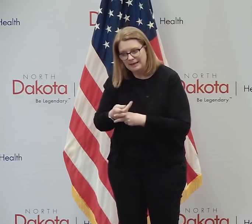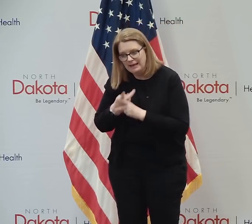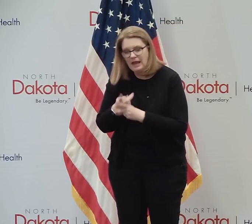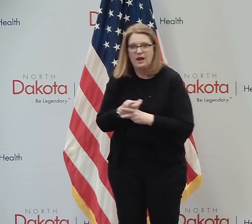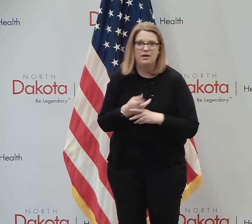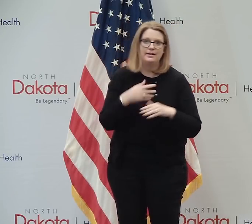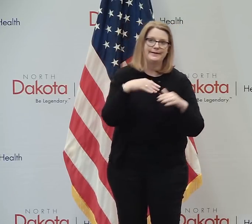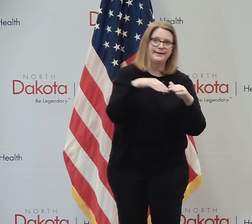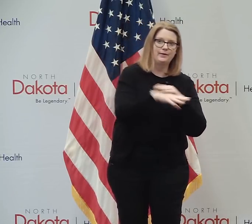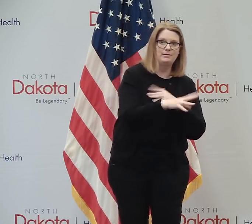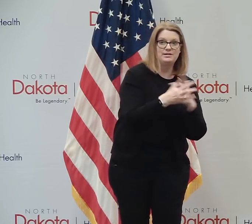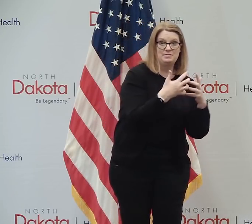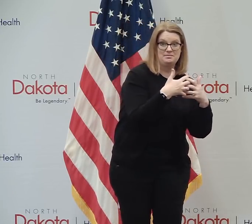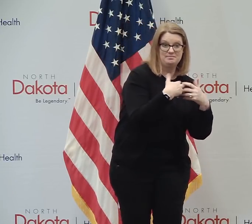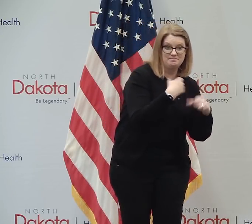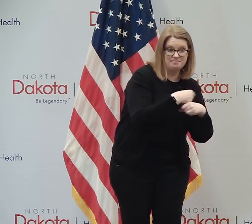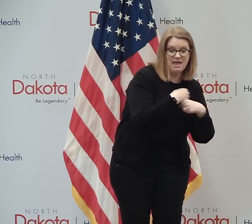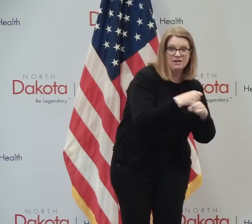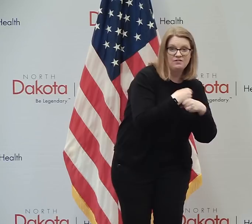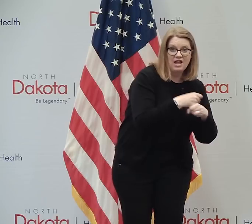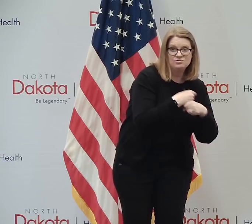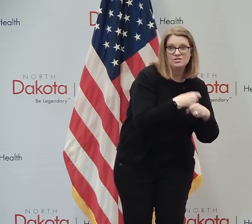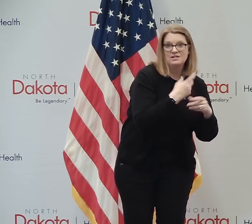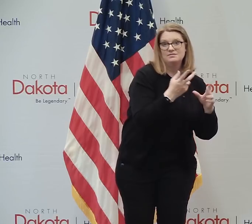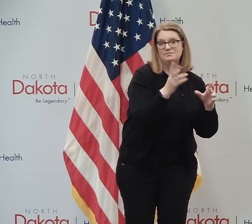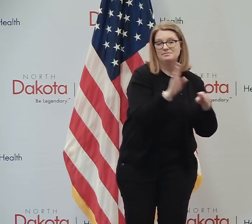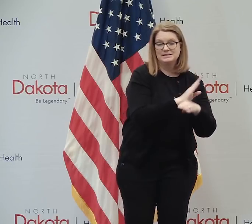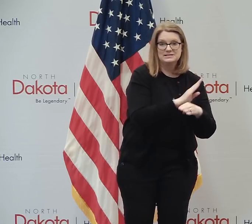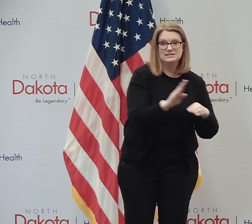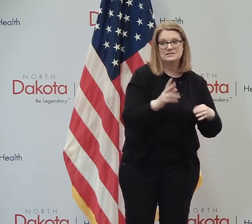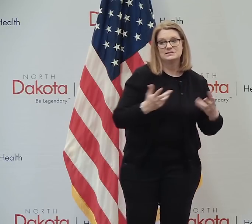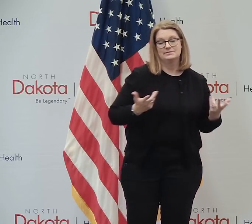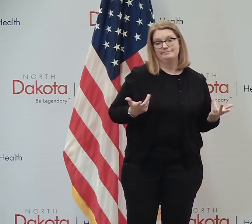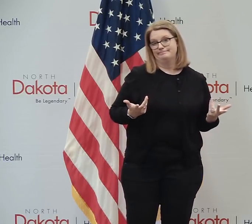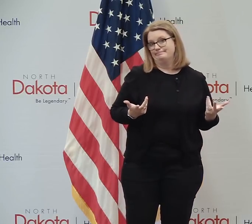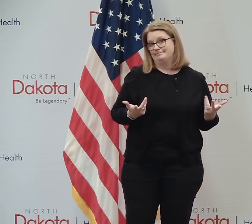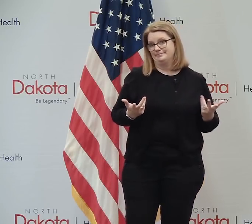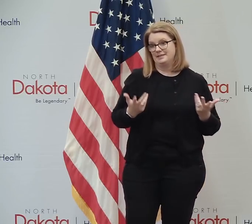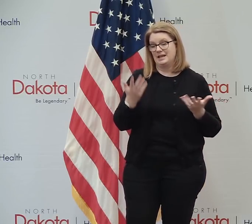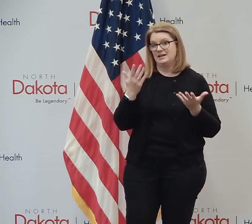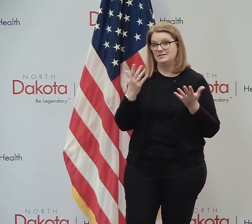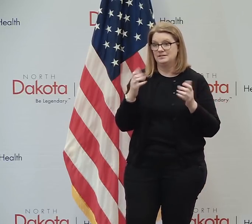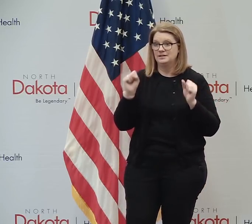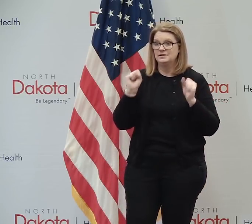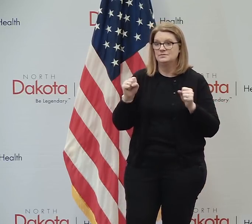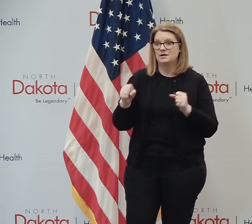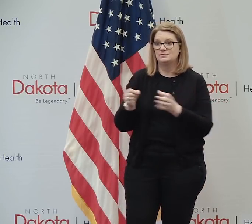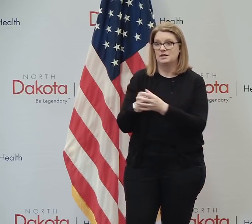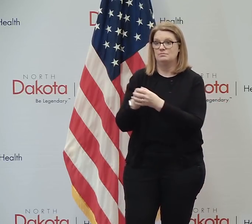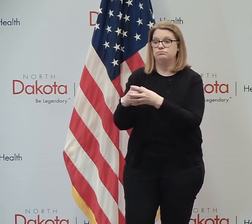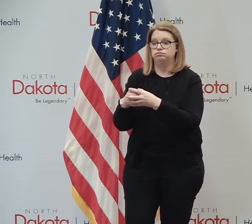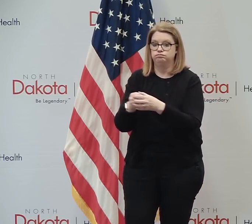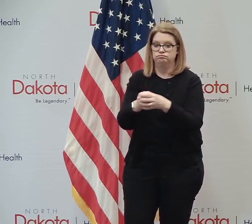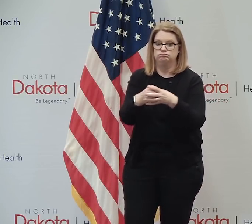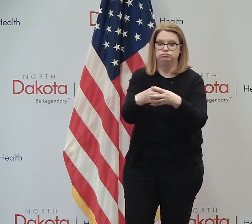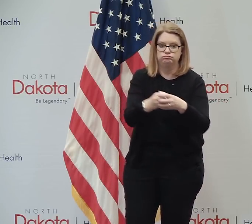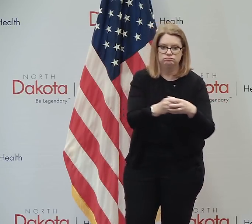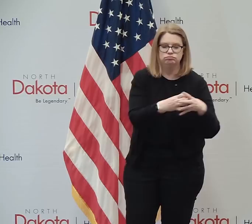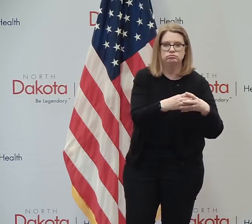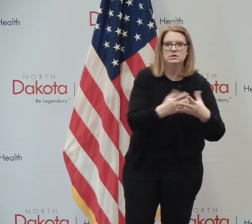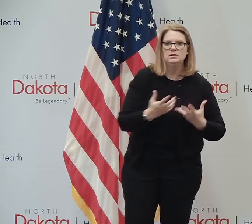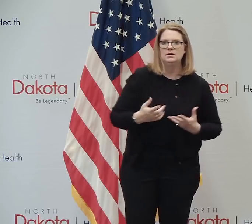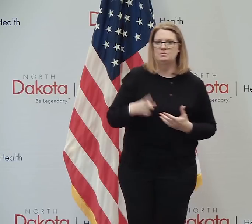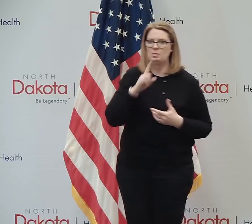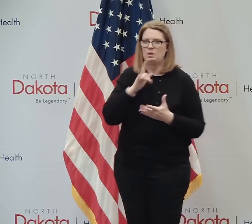plants, and we have risks that there could be more breakouts there. That's why we want to get after it now. Put out the fire when